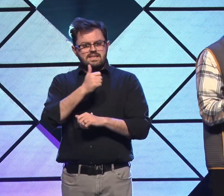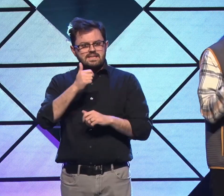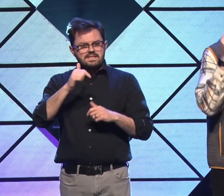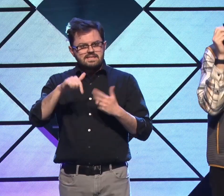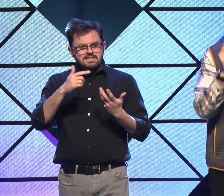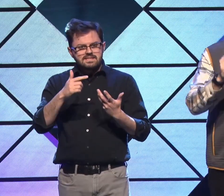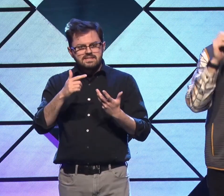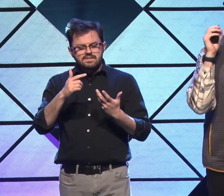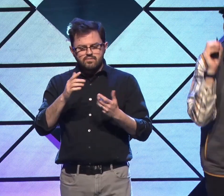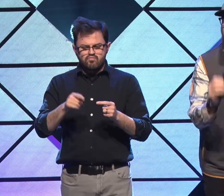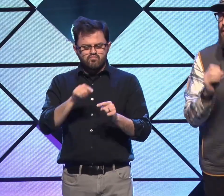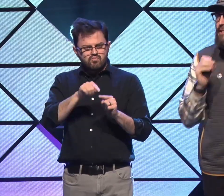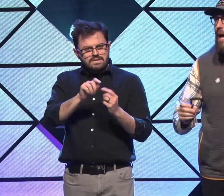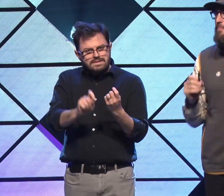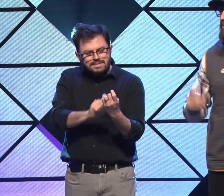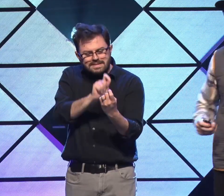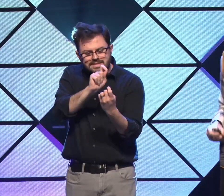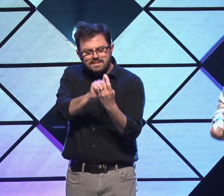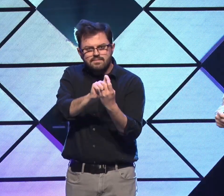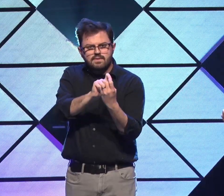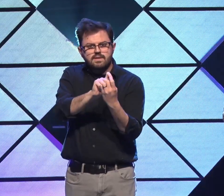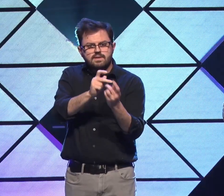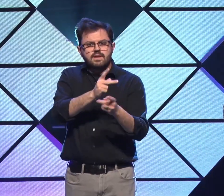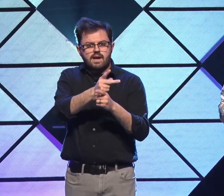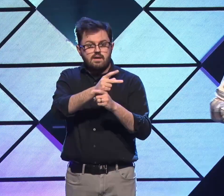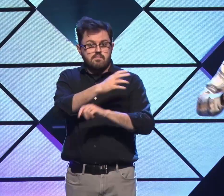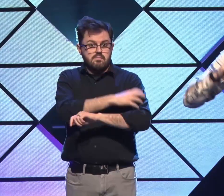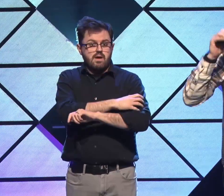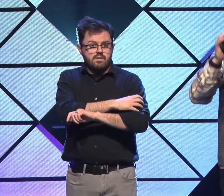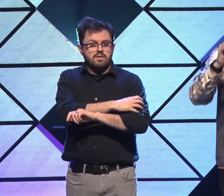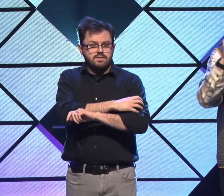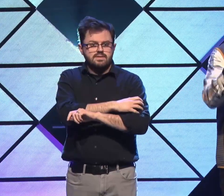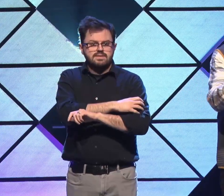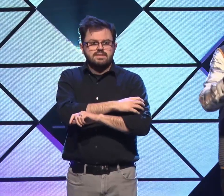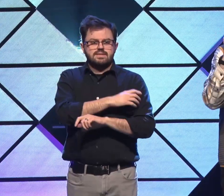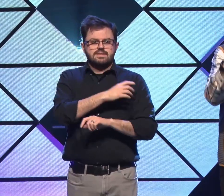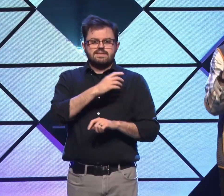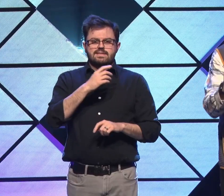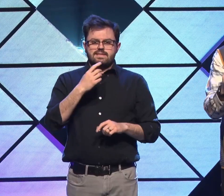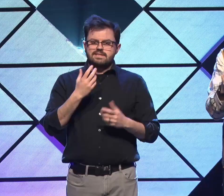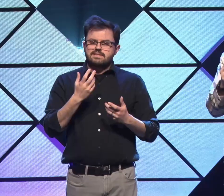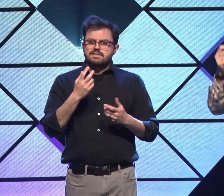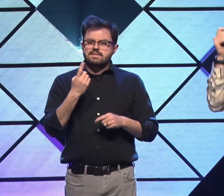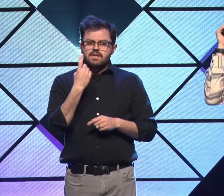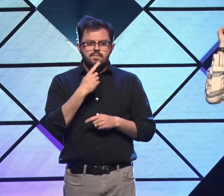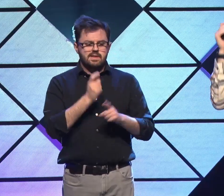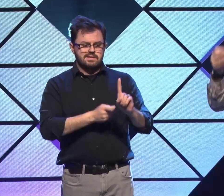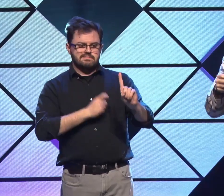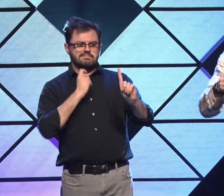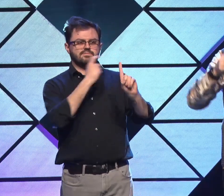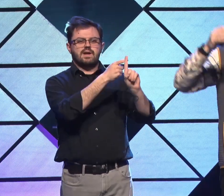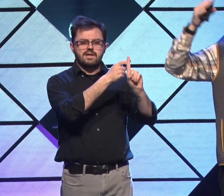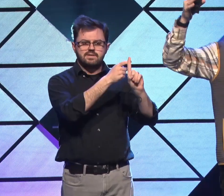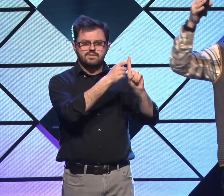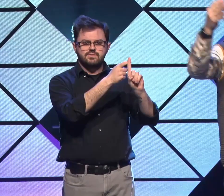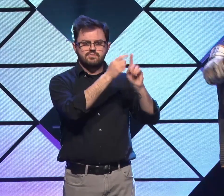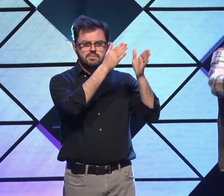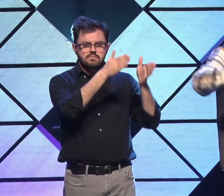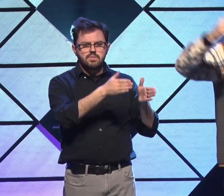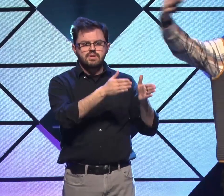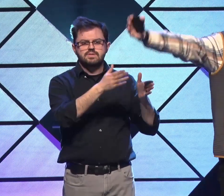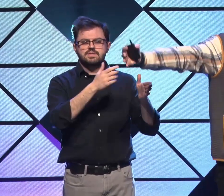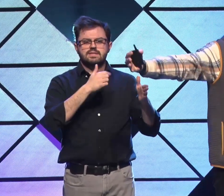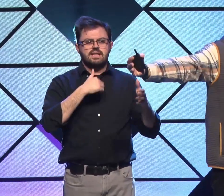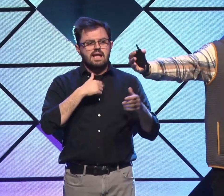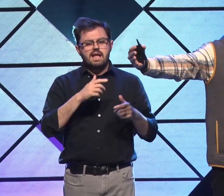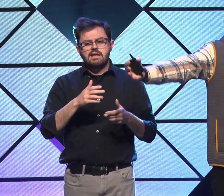Authority is a very specific type of power, right? And it's granted or given or recognized and it's legitimated by an